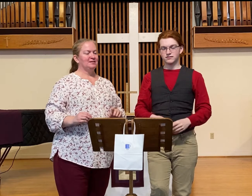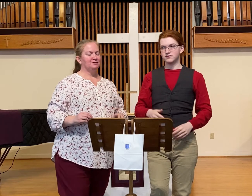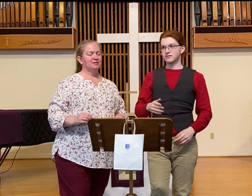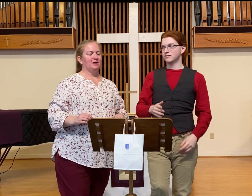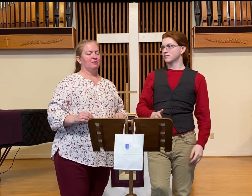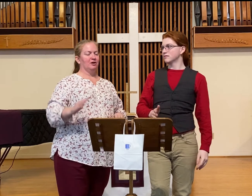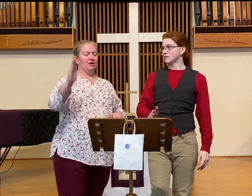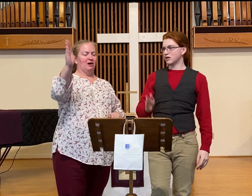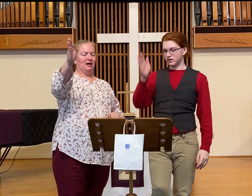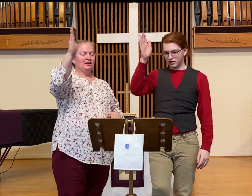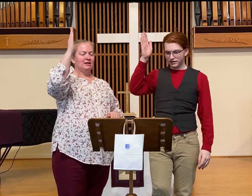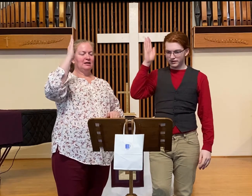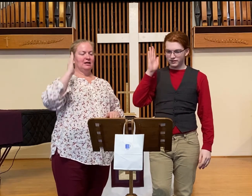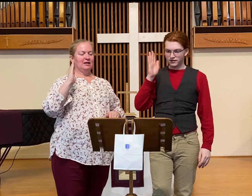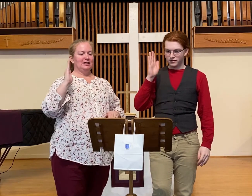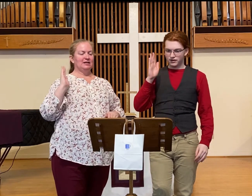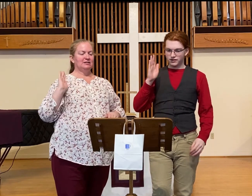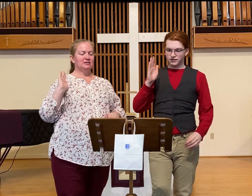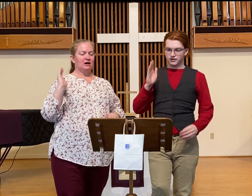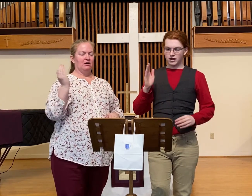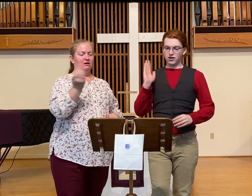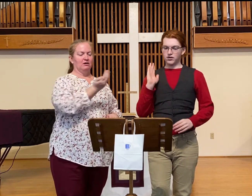go slow. God is our